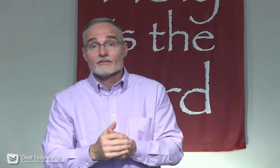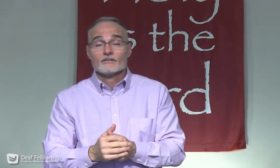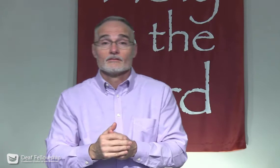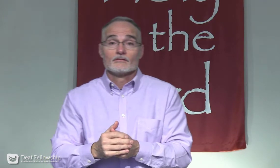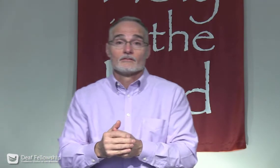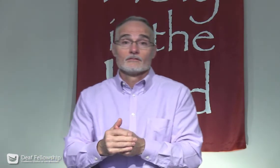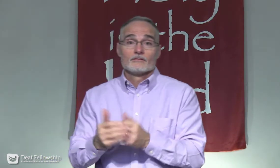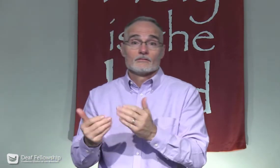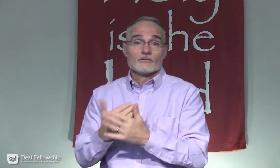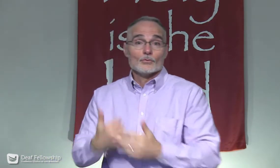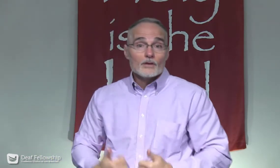or